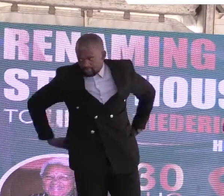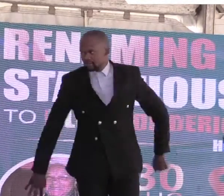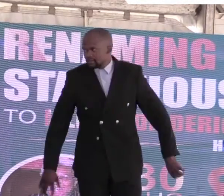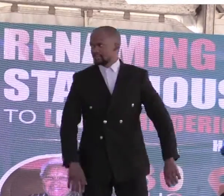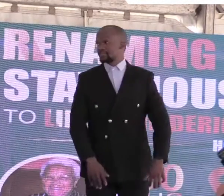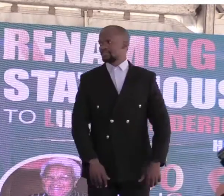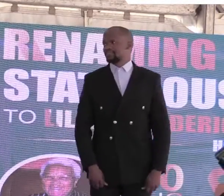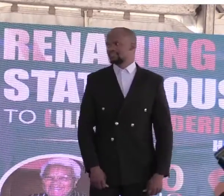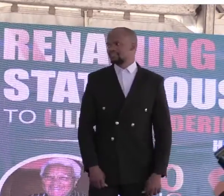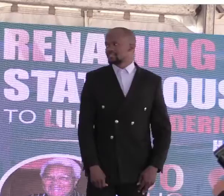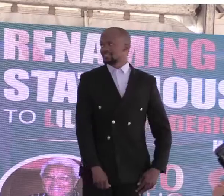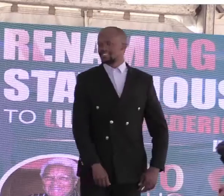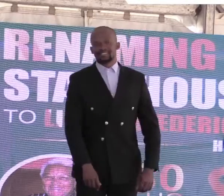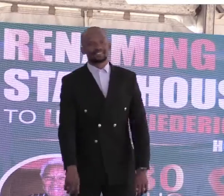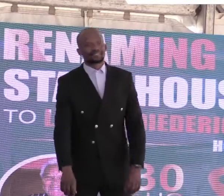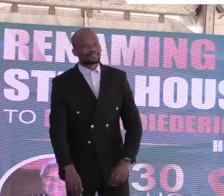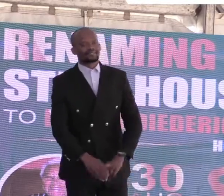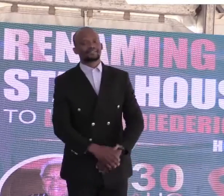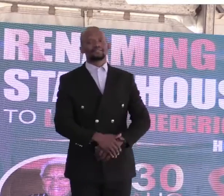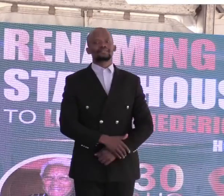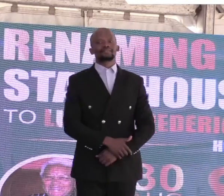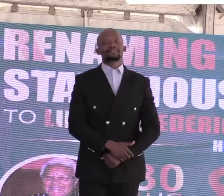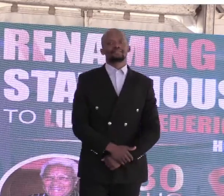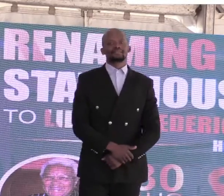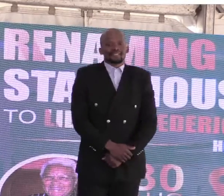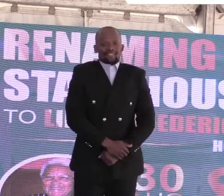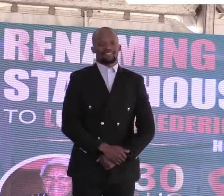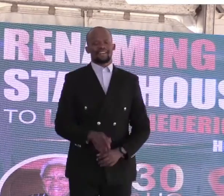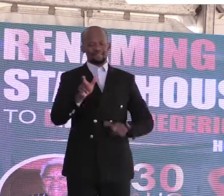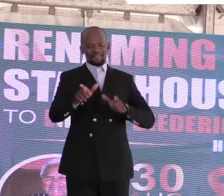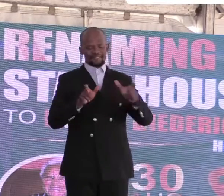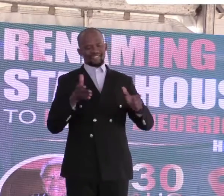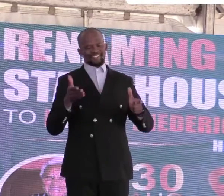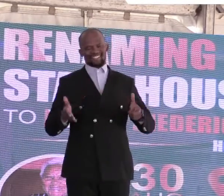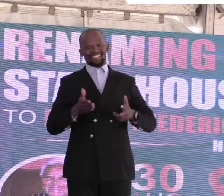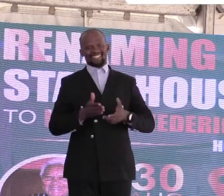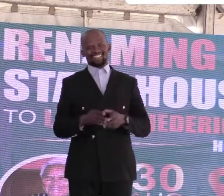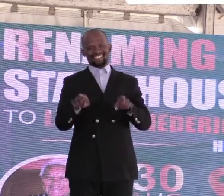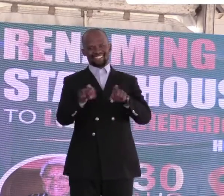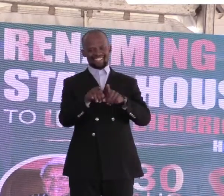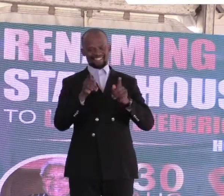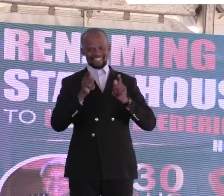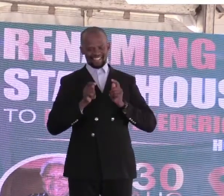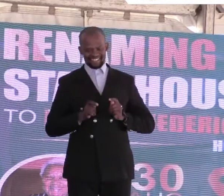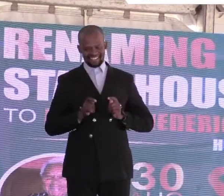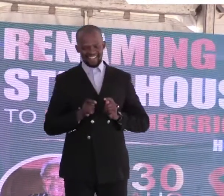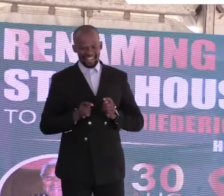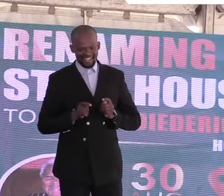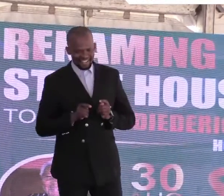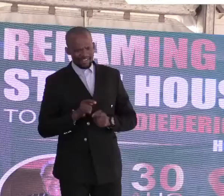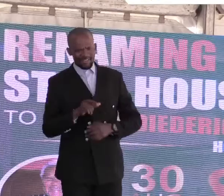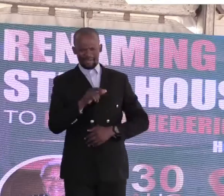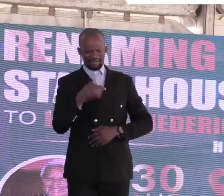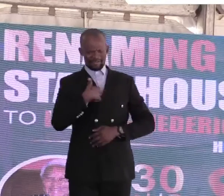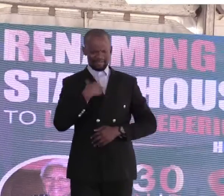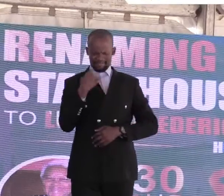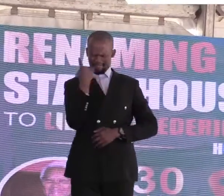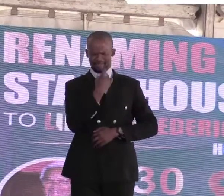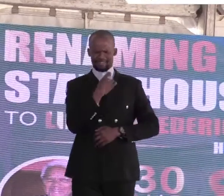Ibikhona indawo ekhefuzelisayo kubantu abazapha. Kanti bendizibuza uba inoba ikude kakhulu nale